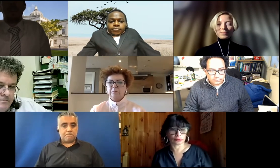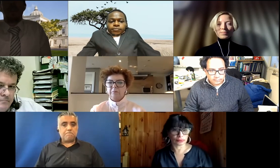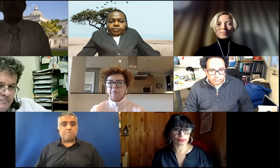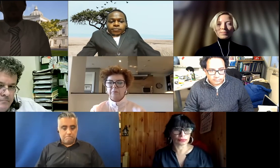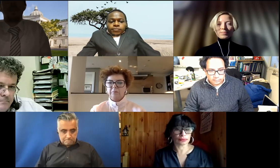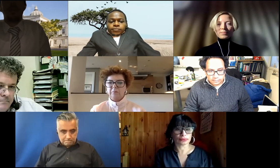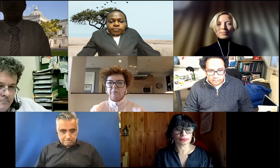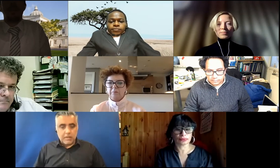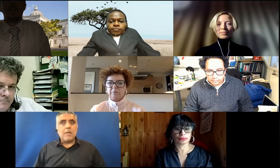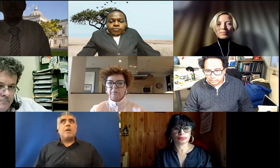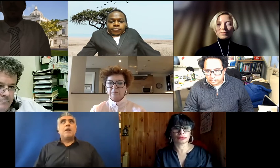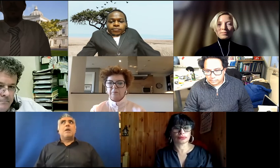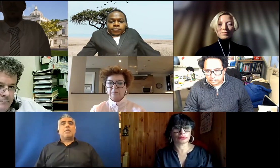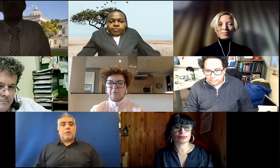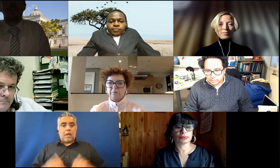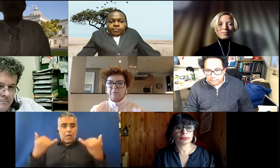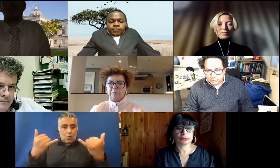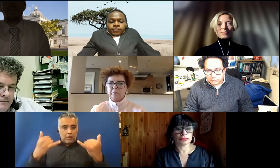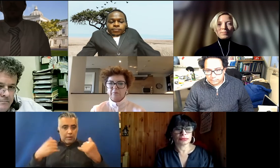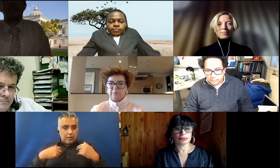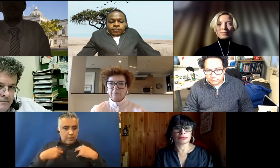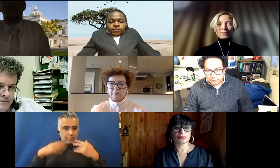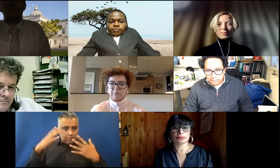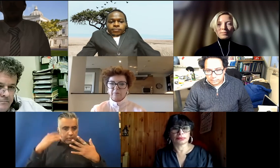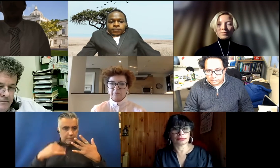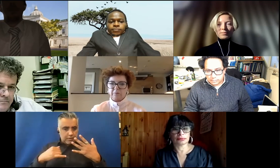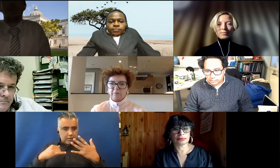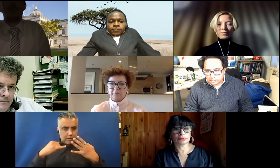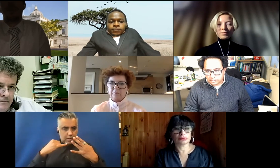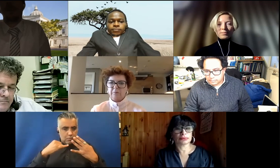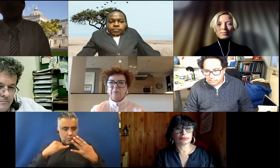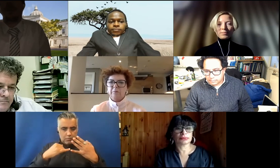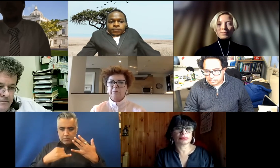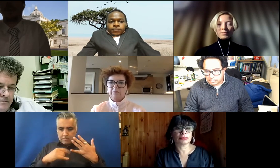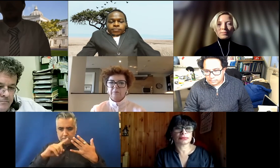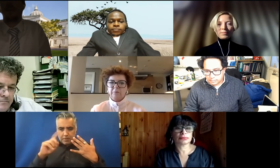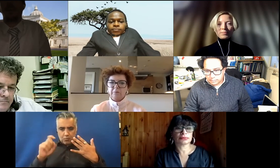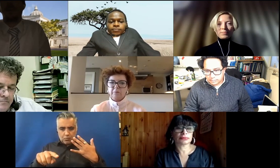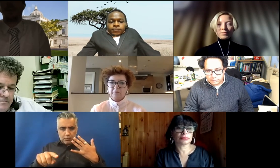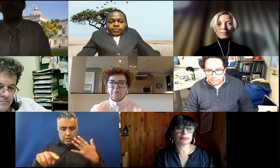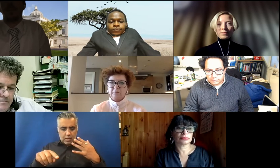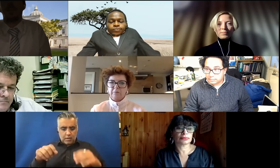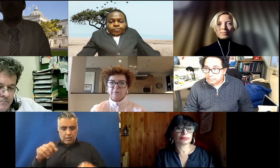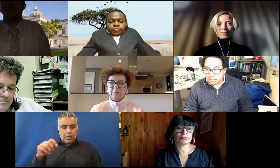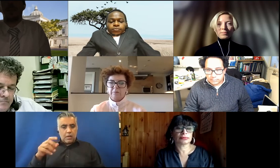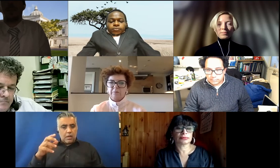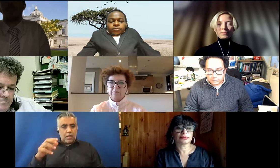Okay, so let's see the last of the three questions that I would like to address to some